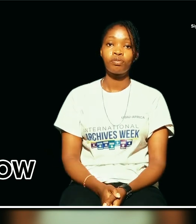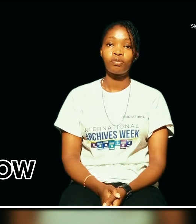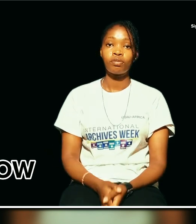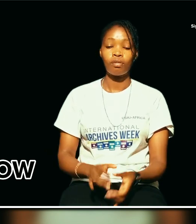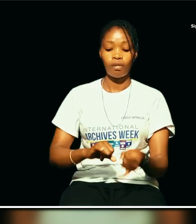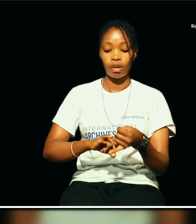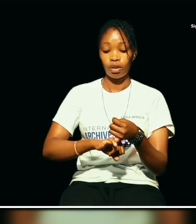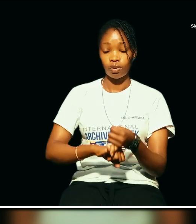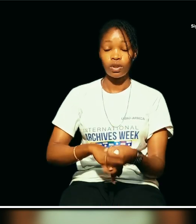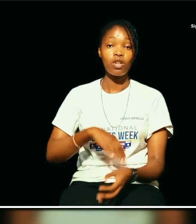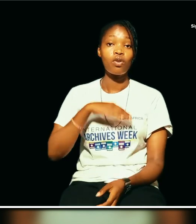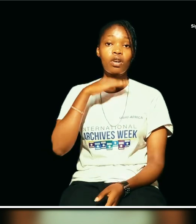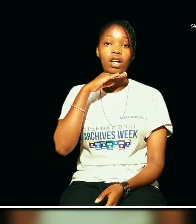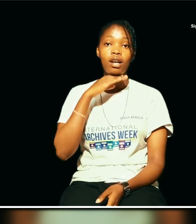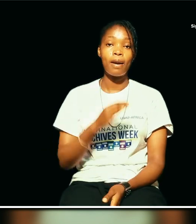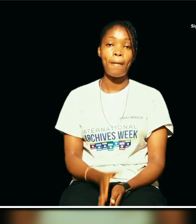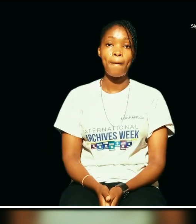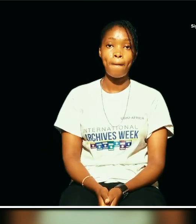widower,